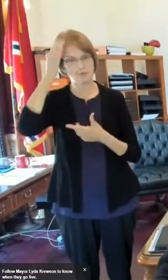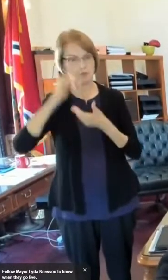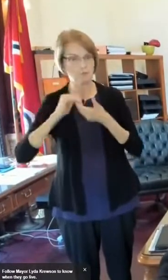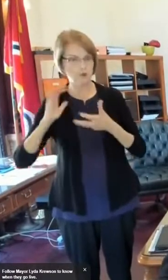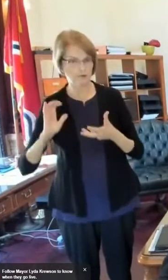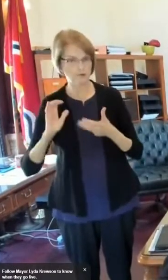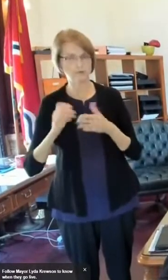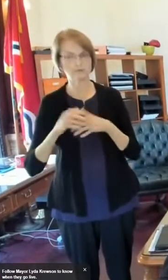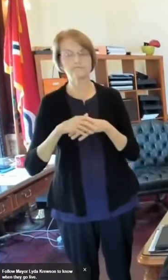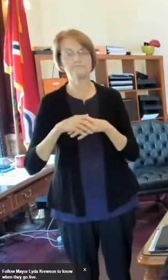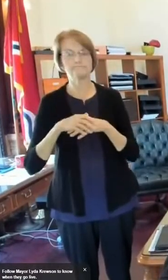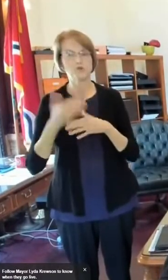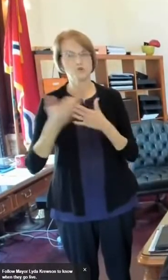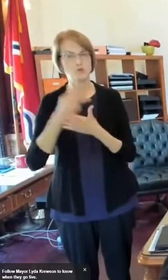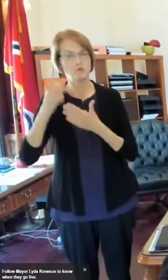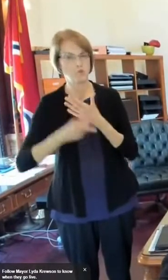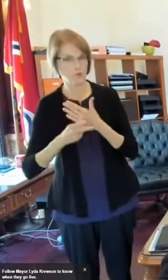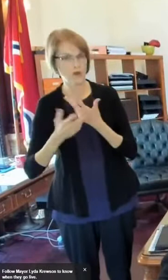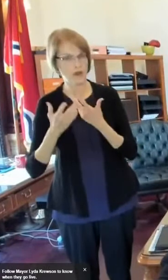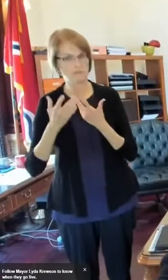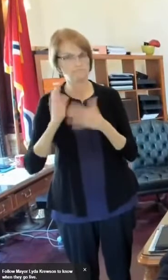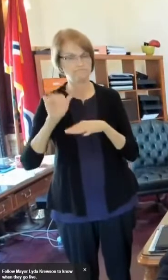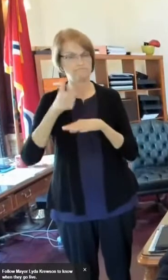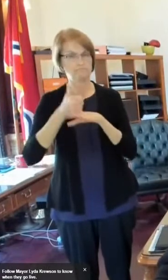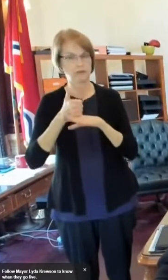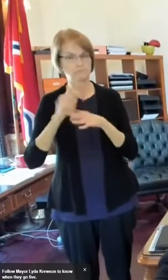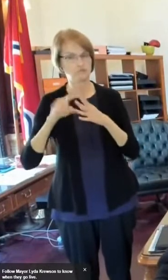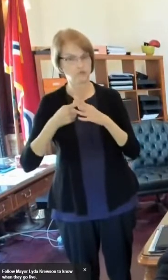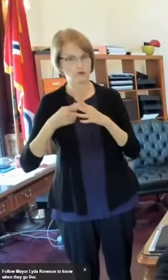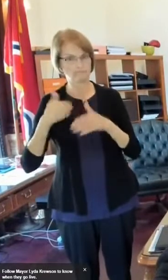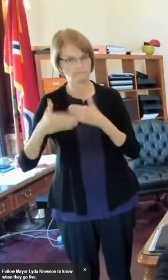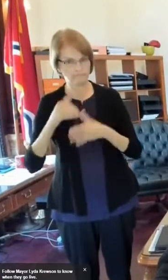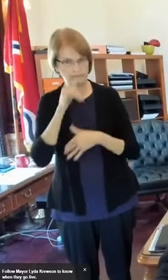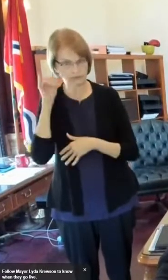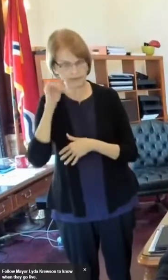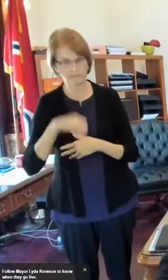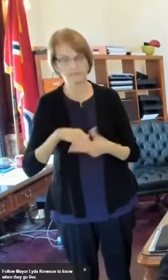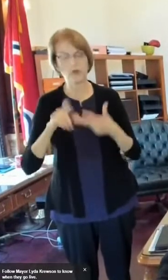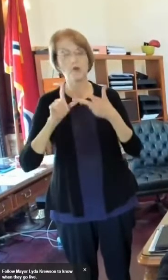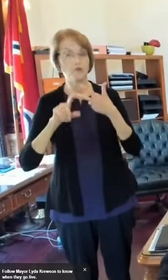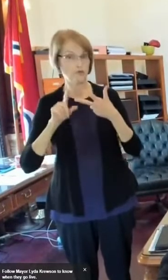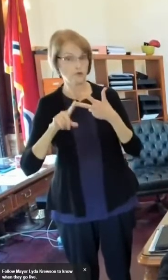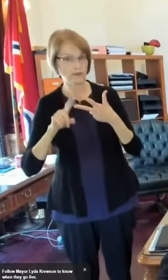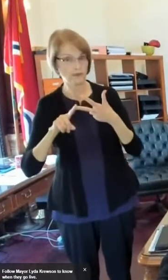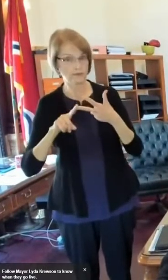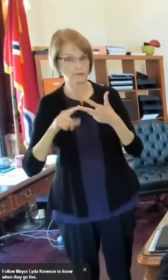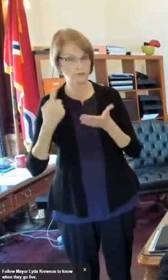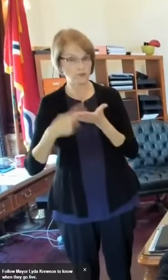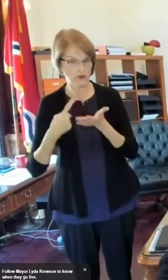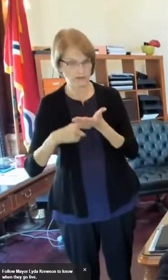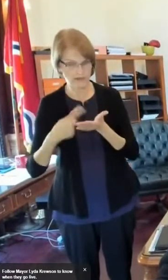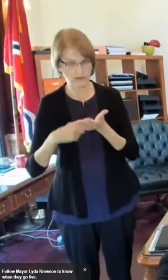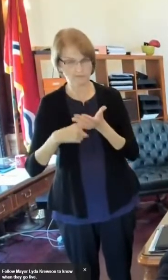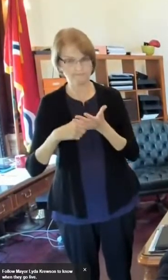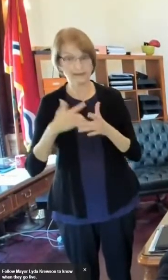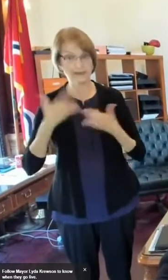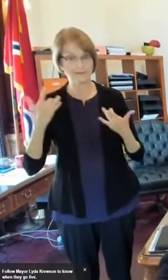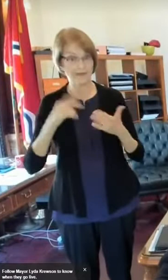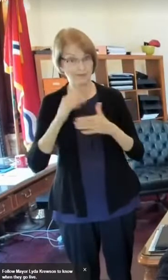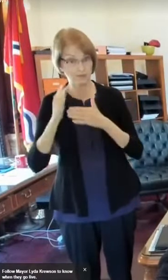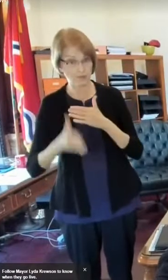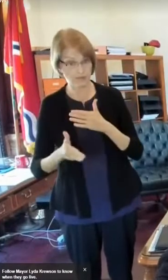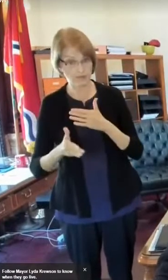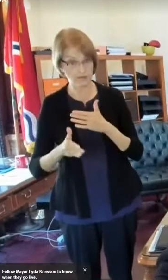program that we rolled out yesterday. I'll tell you a little bit about that. The third thing I'm going to talk about is an event that's happening this weekend